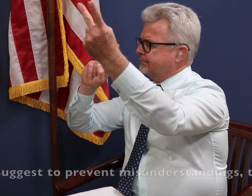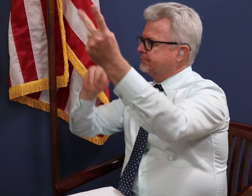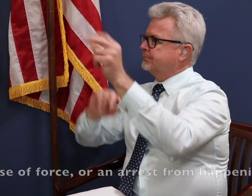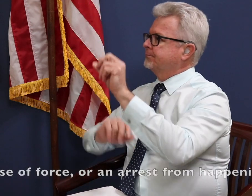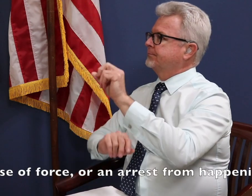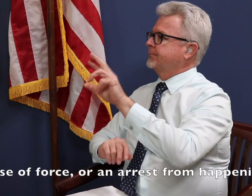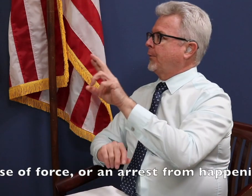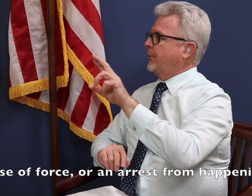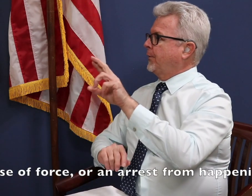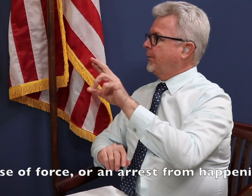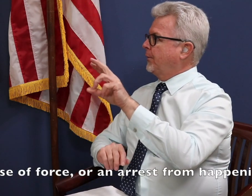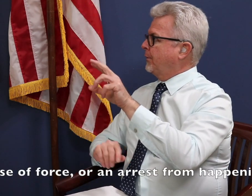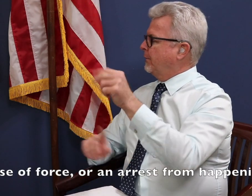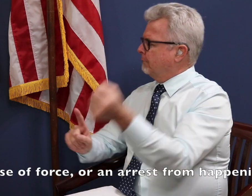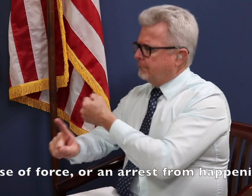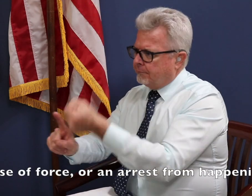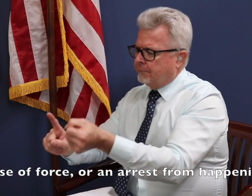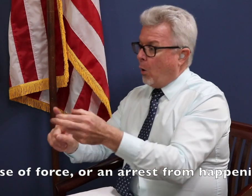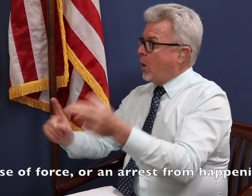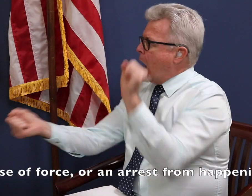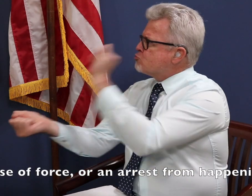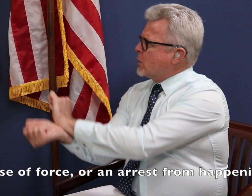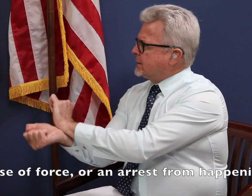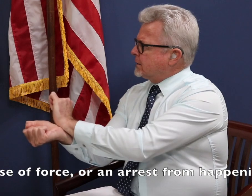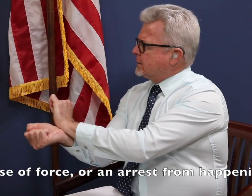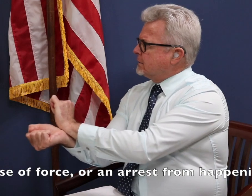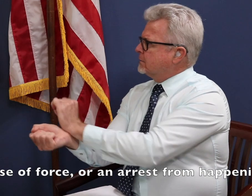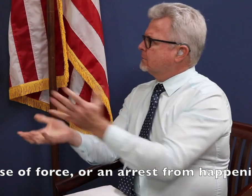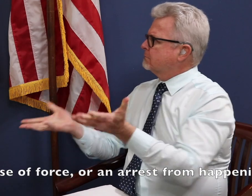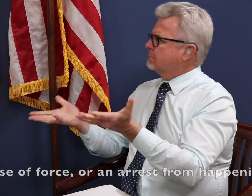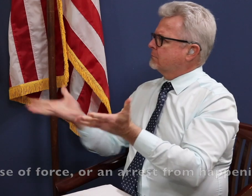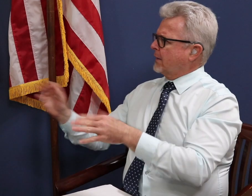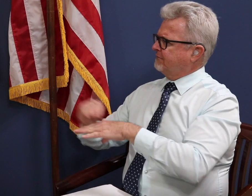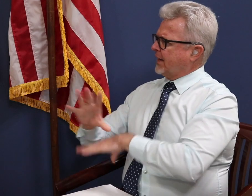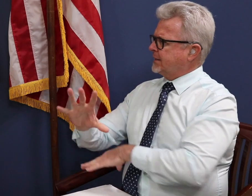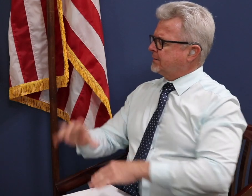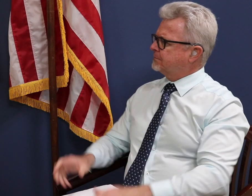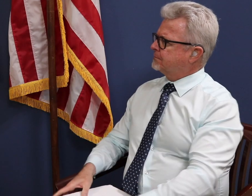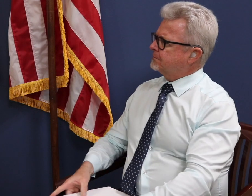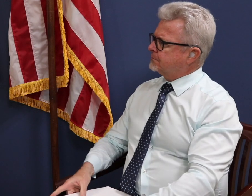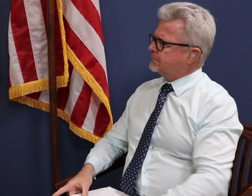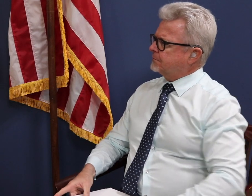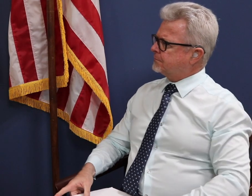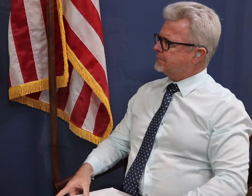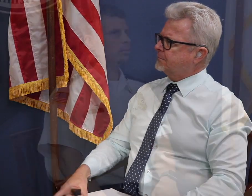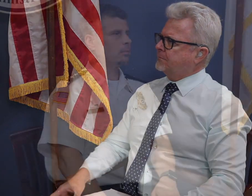prevent misunderstandings, the use of force, or an arrest from happening?